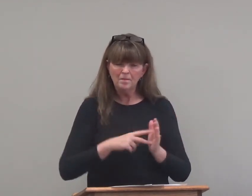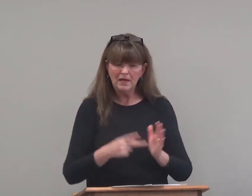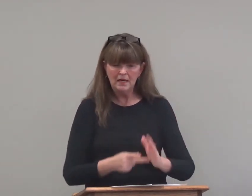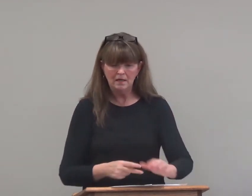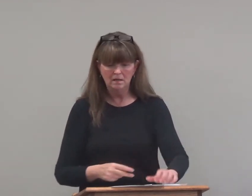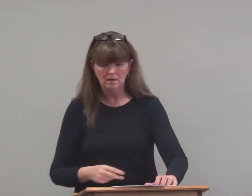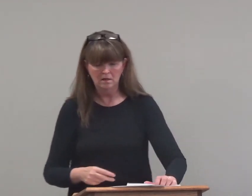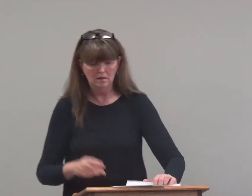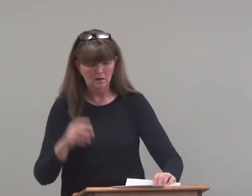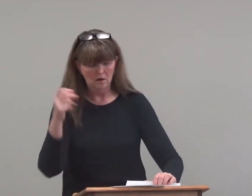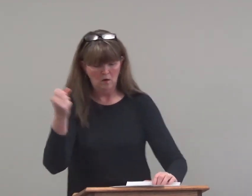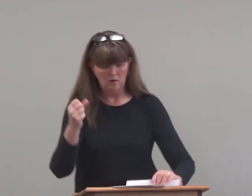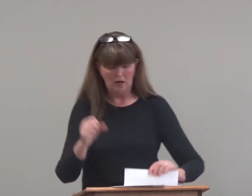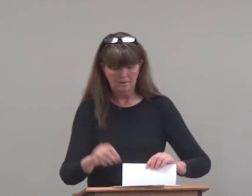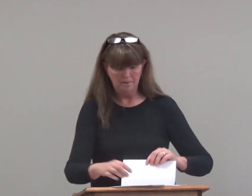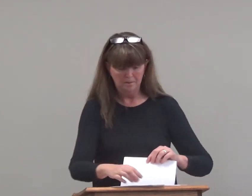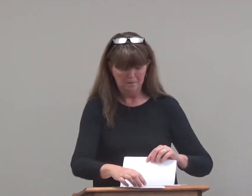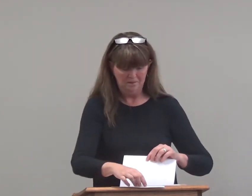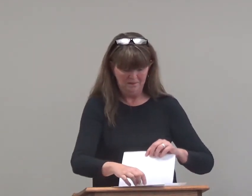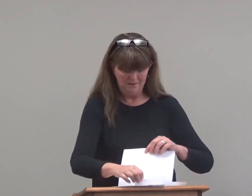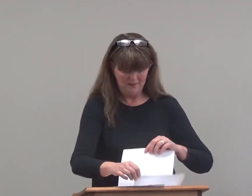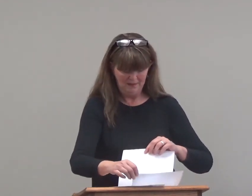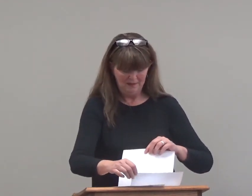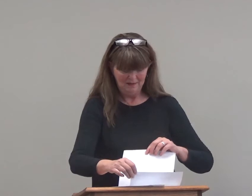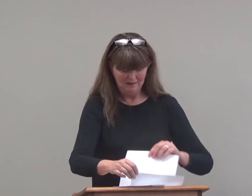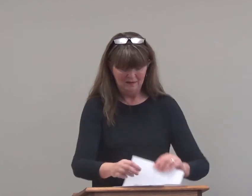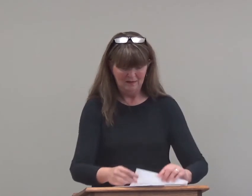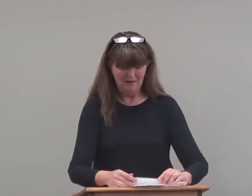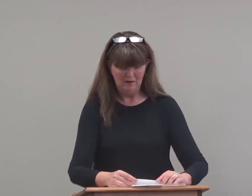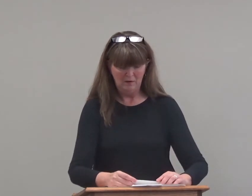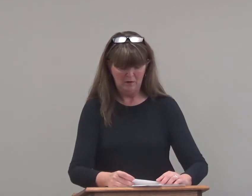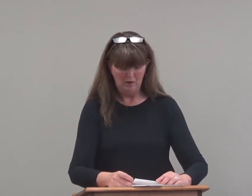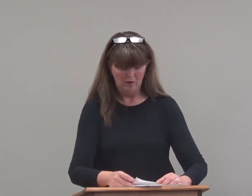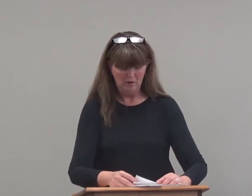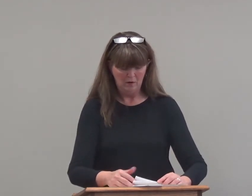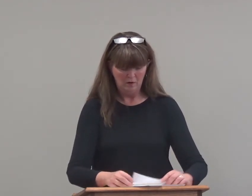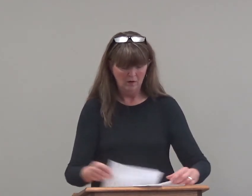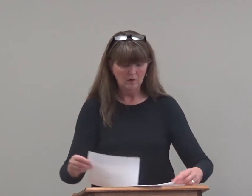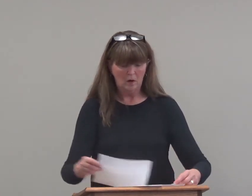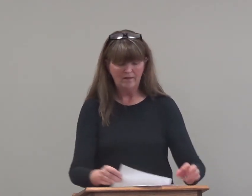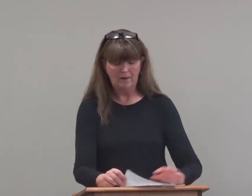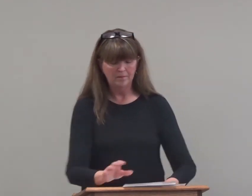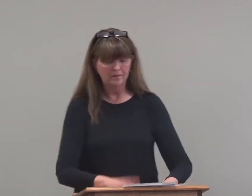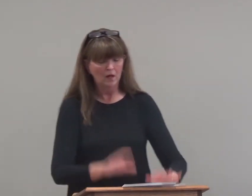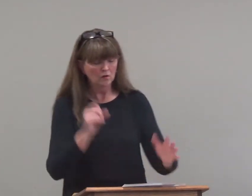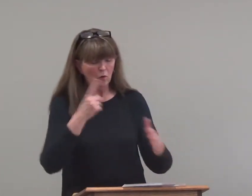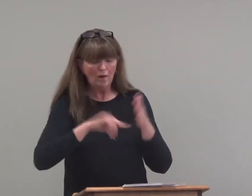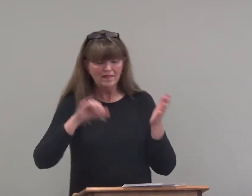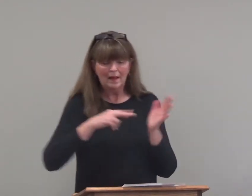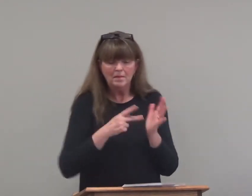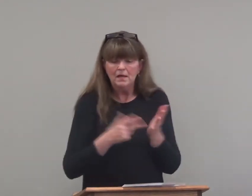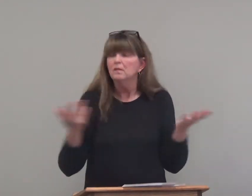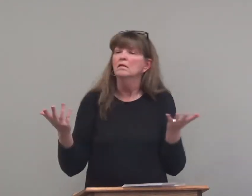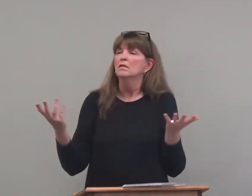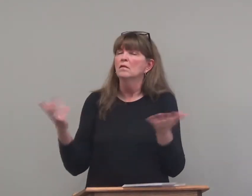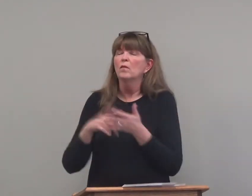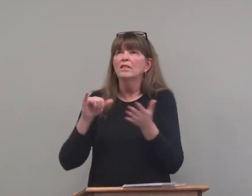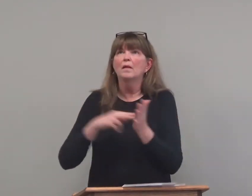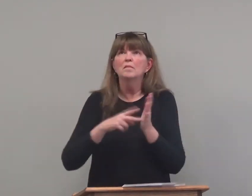again in the New Testament. And so what that means is, hold on just a moment. Okay, so what that means